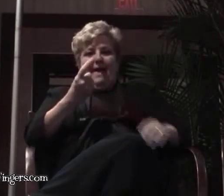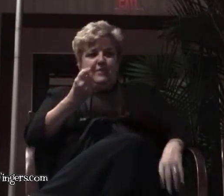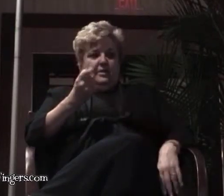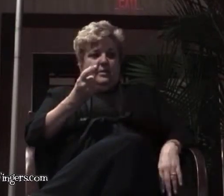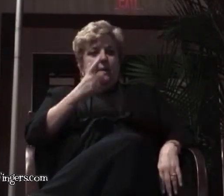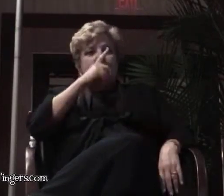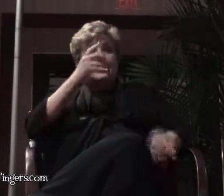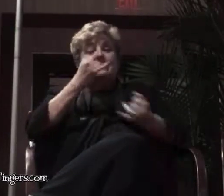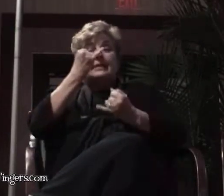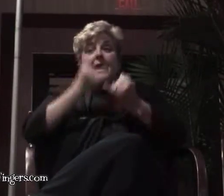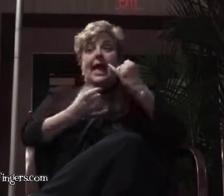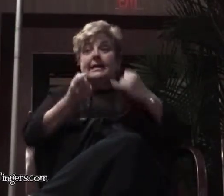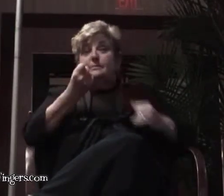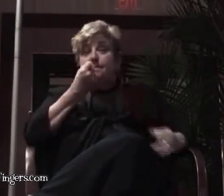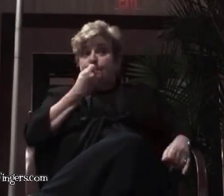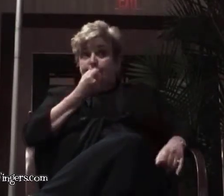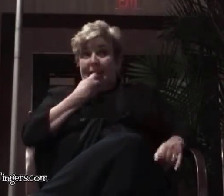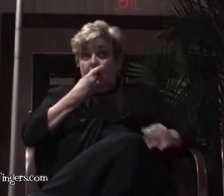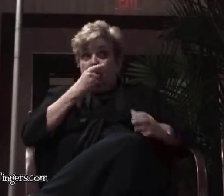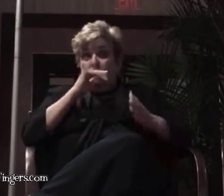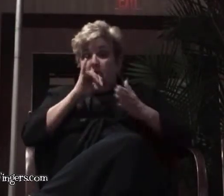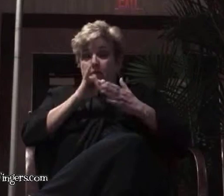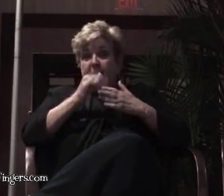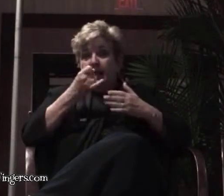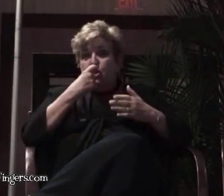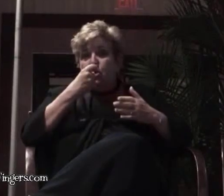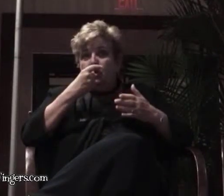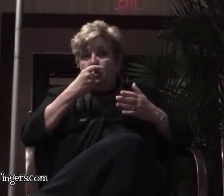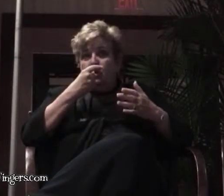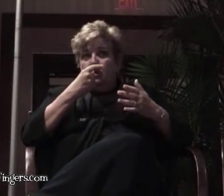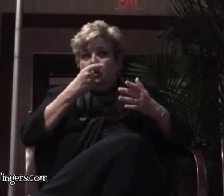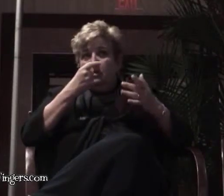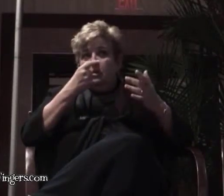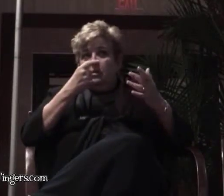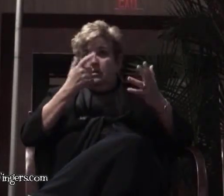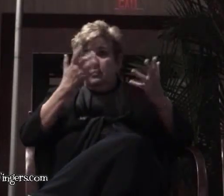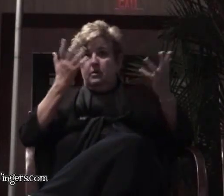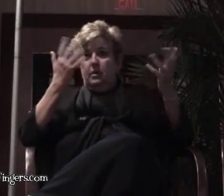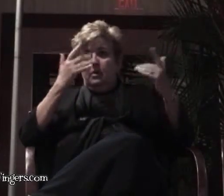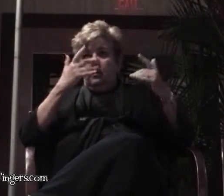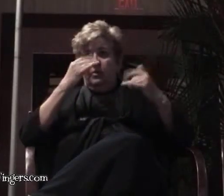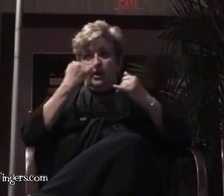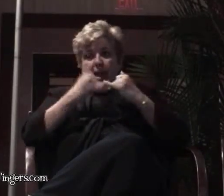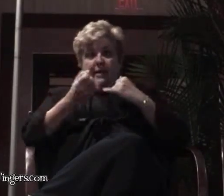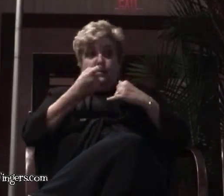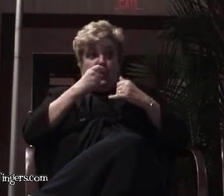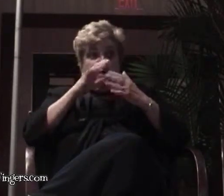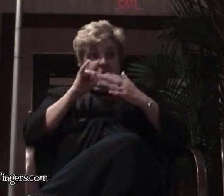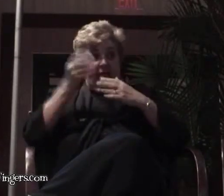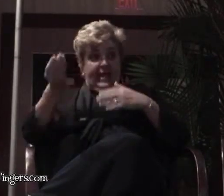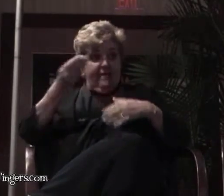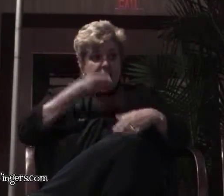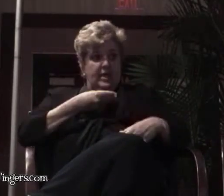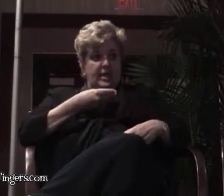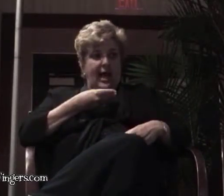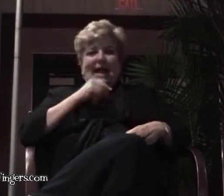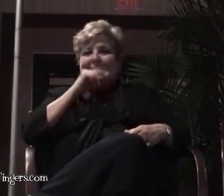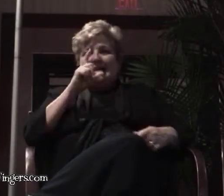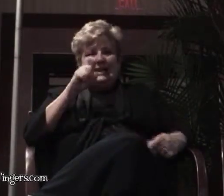that I took, the last come on down Otto pill they had for me, I didn't need it. I